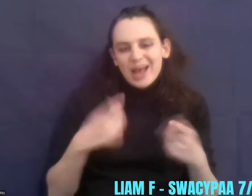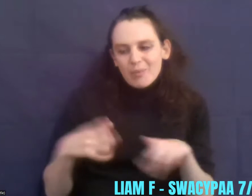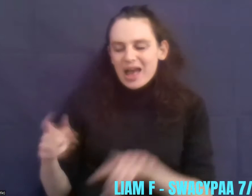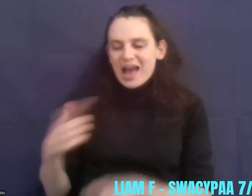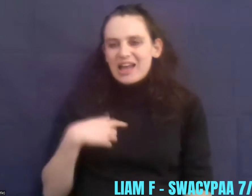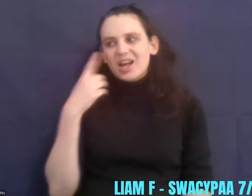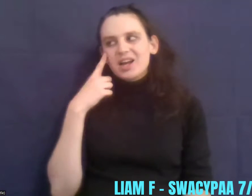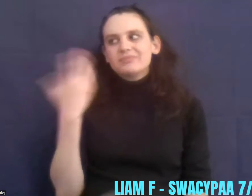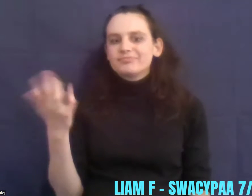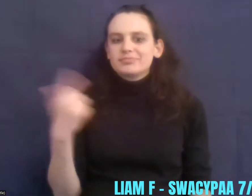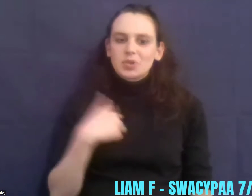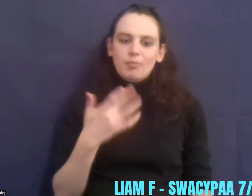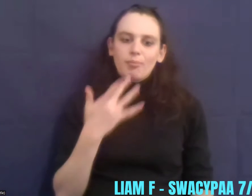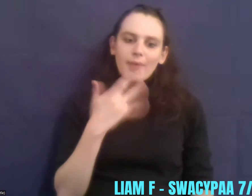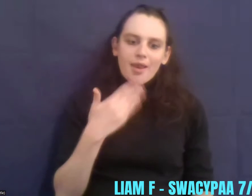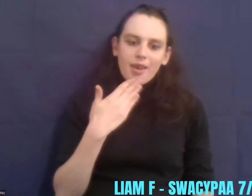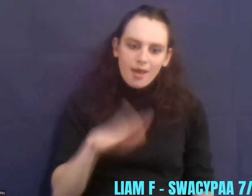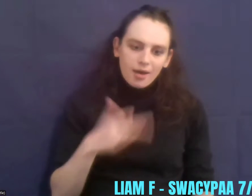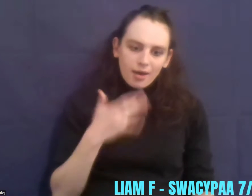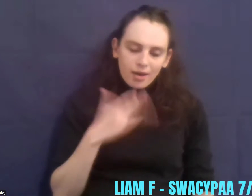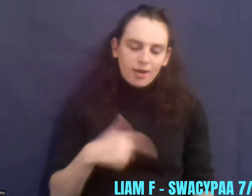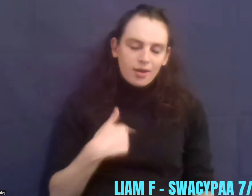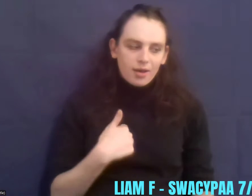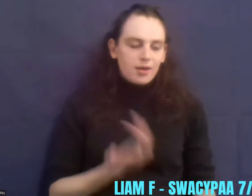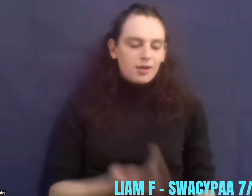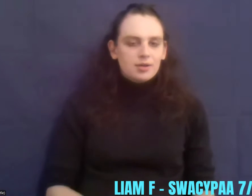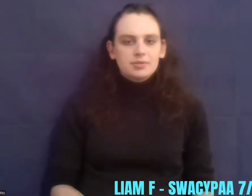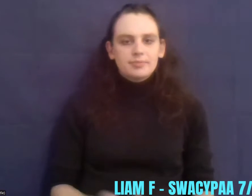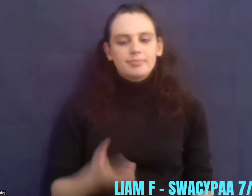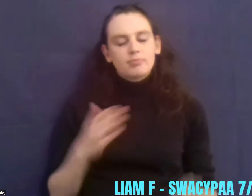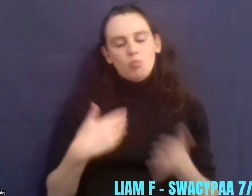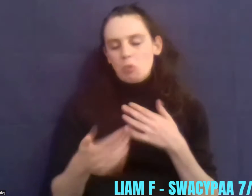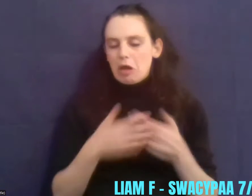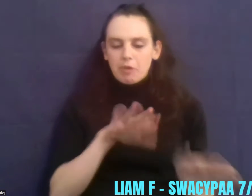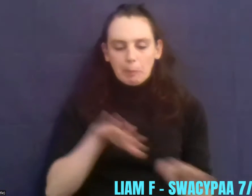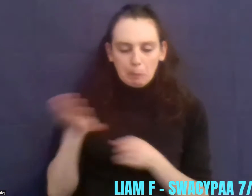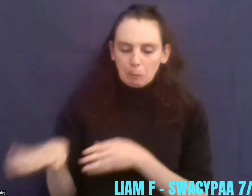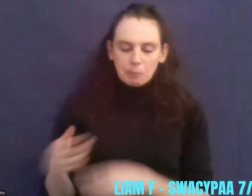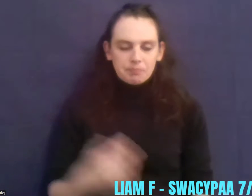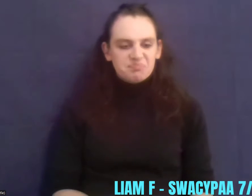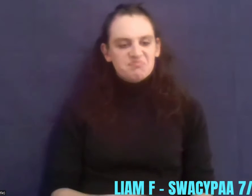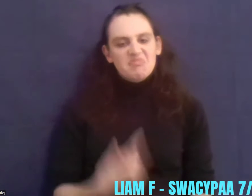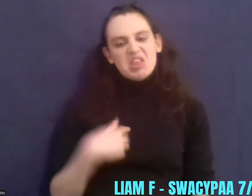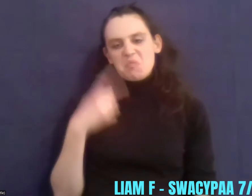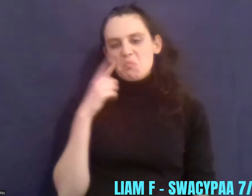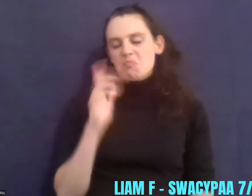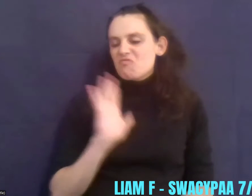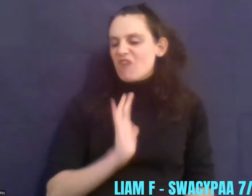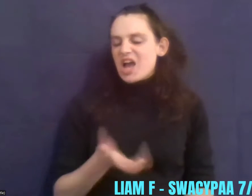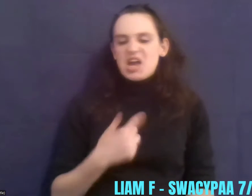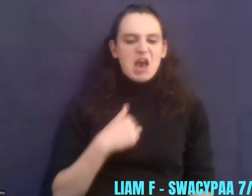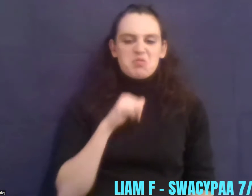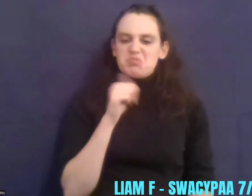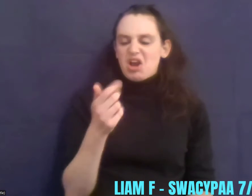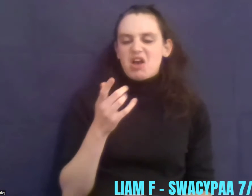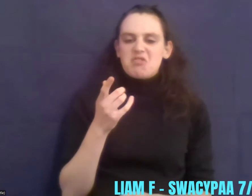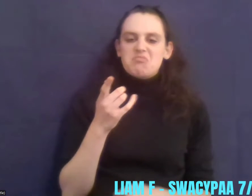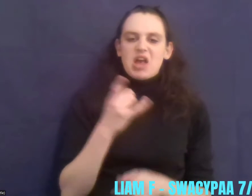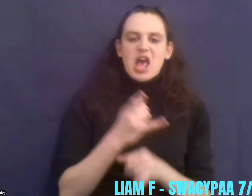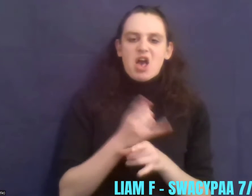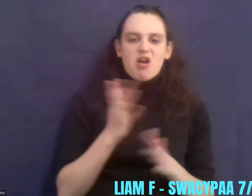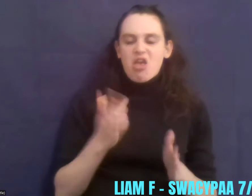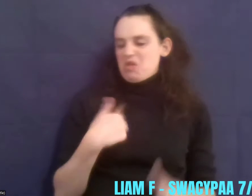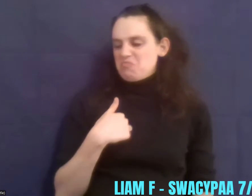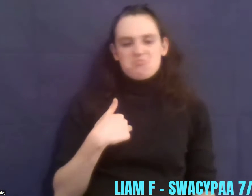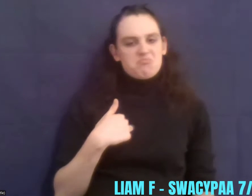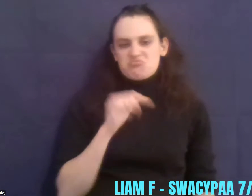thought, hey, I just got this out of my way. Didn't think twice about being an alcoholic. I thought of, you